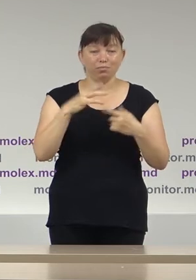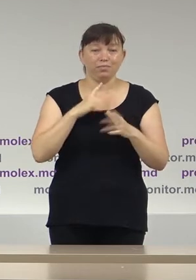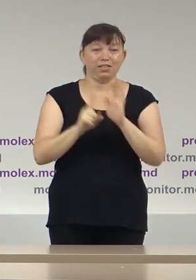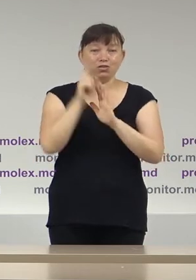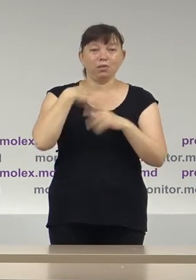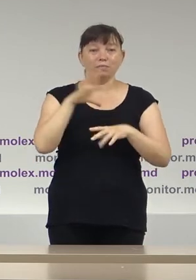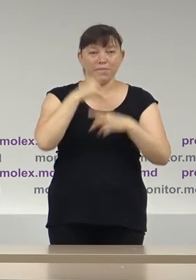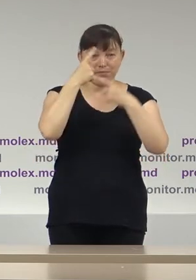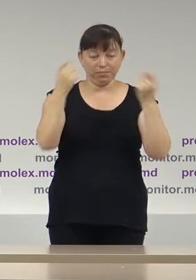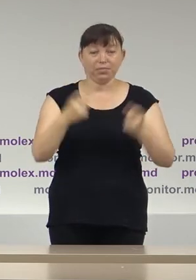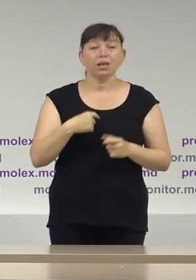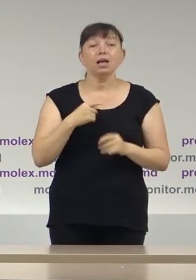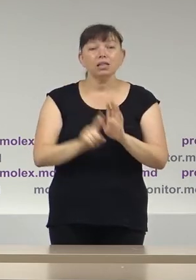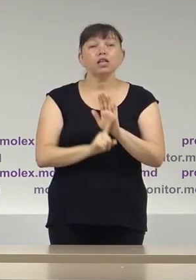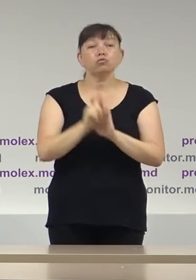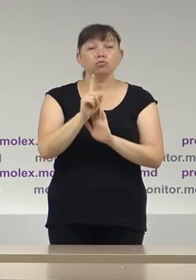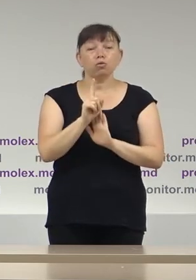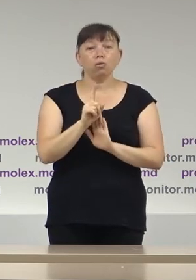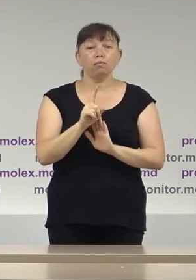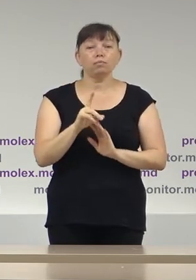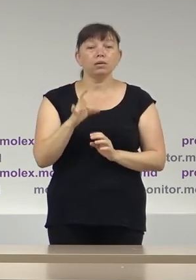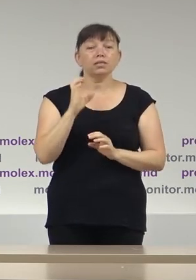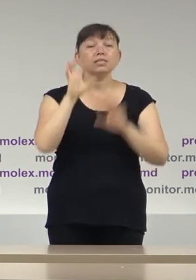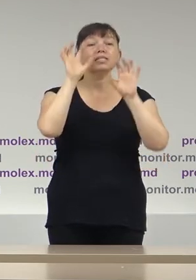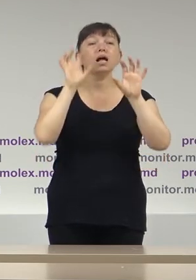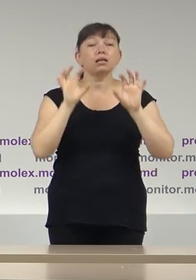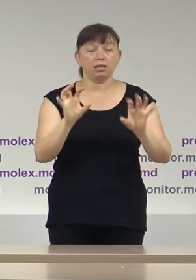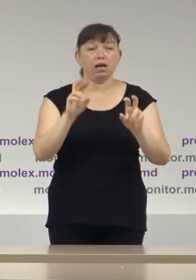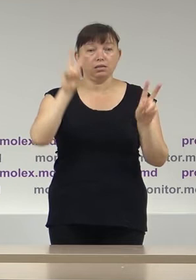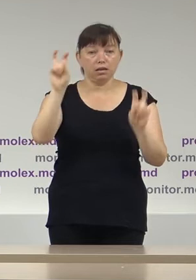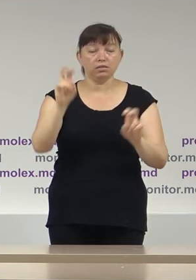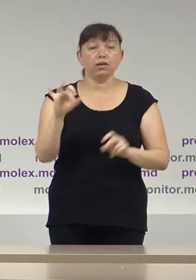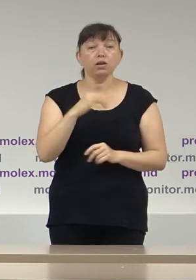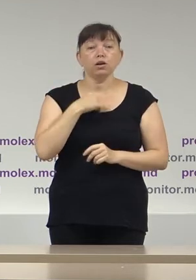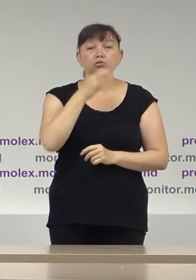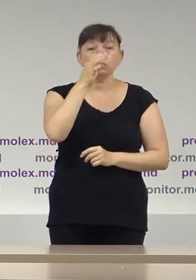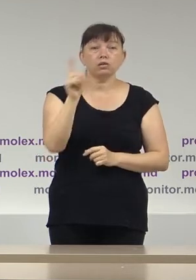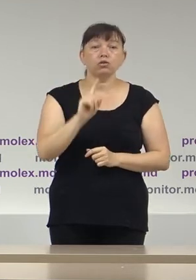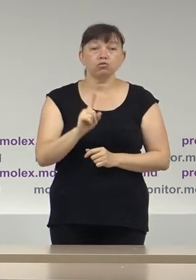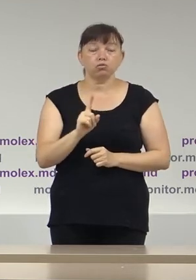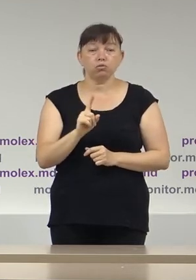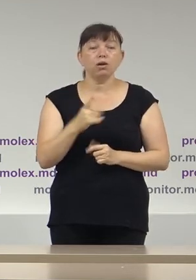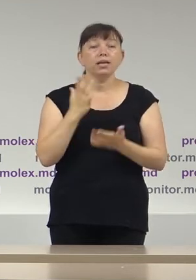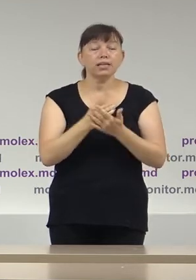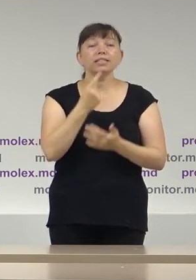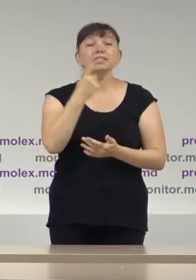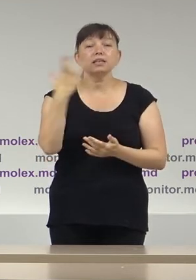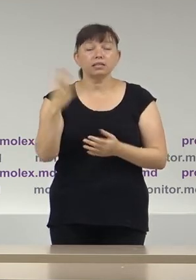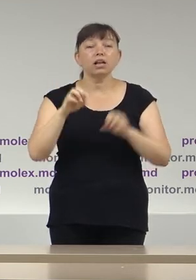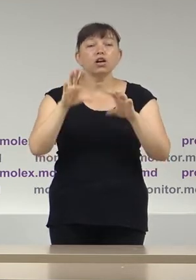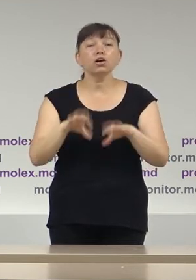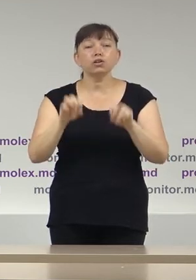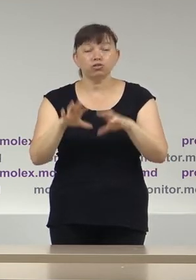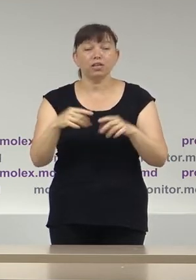begin presenting the fifth report. Traditionally, we start with the legal framework, and I'd like